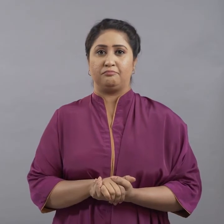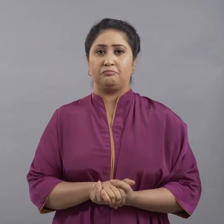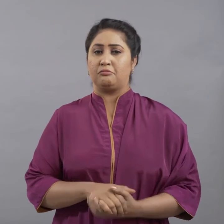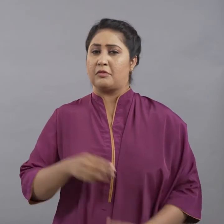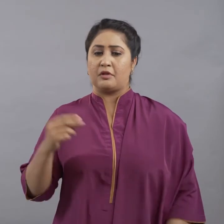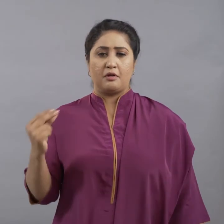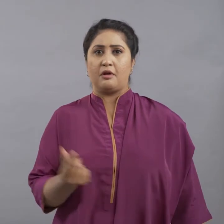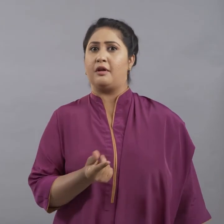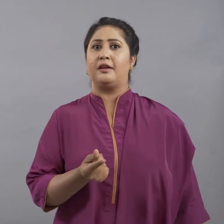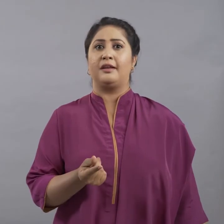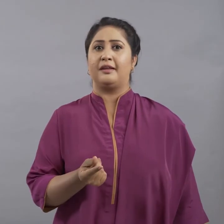Early.